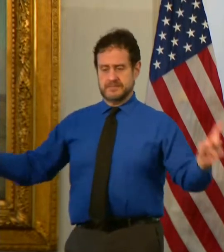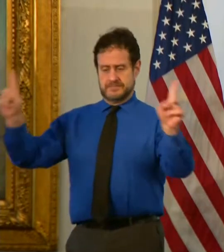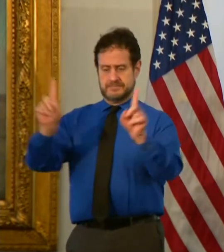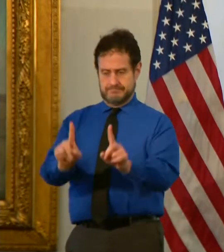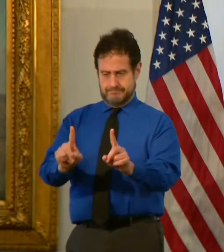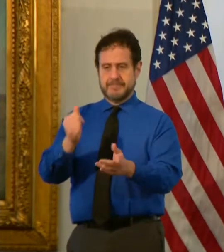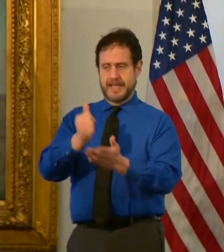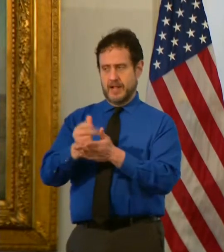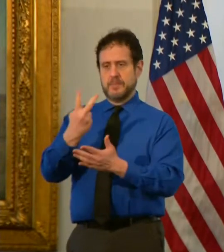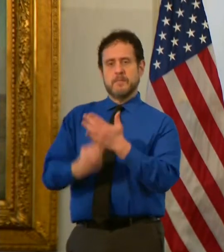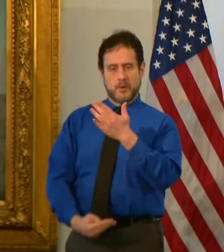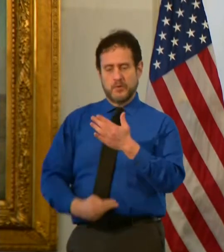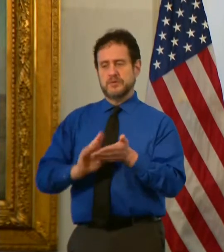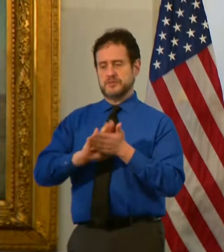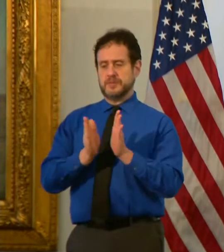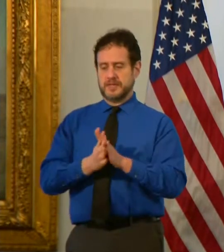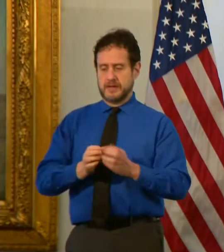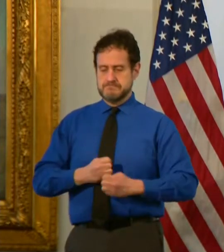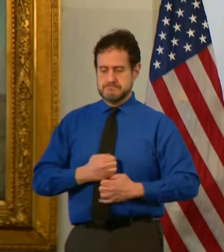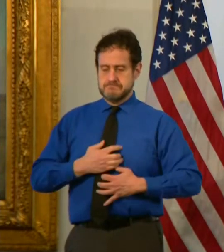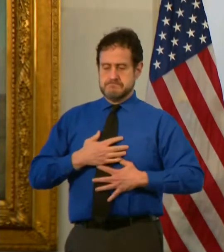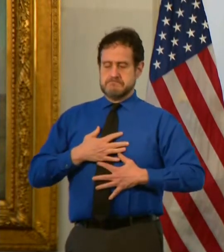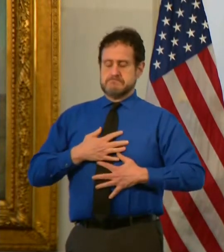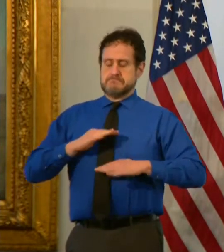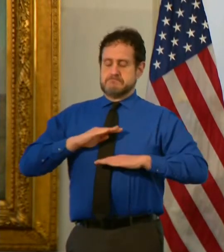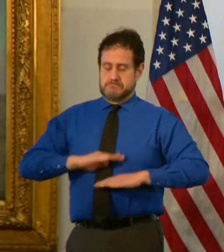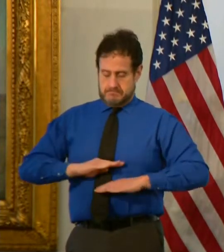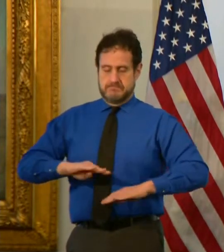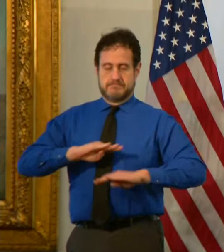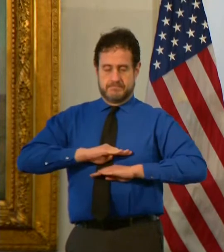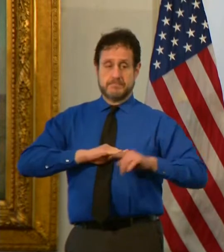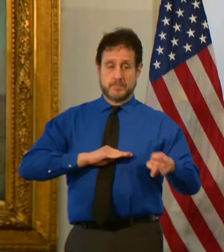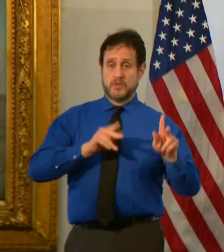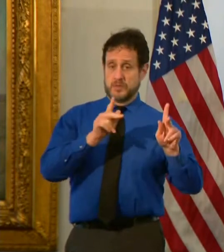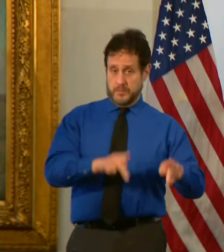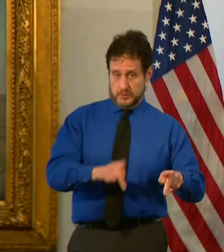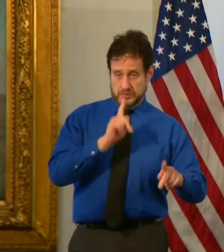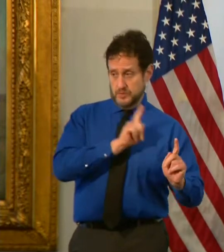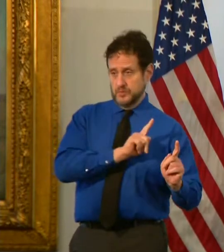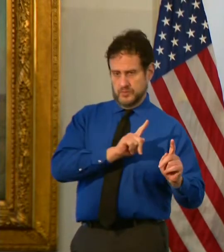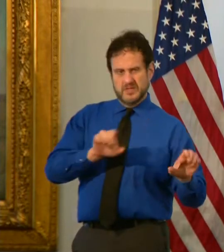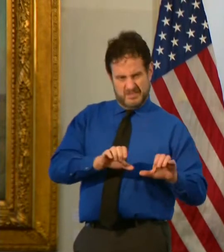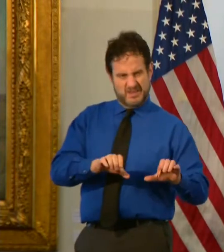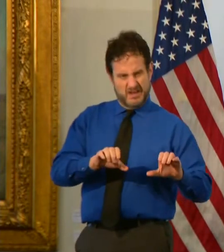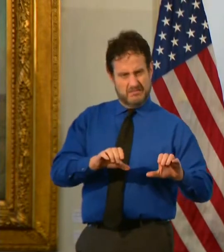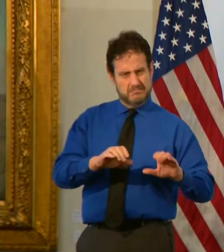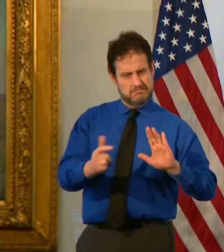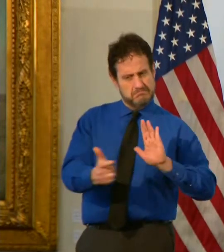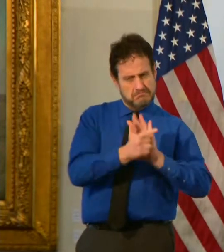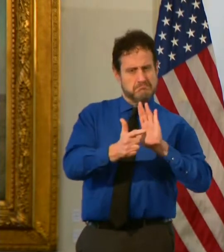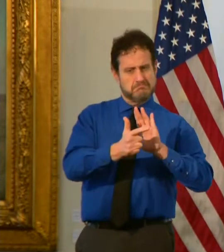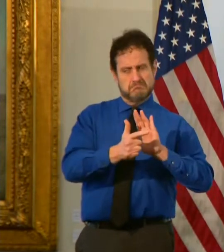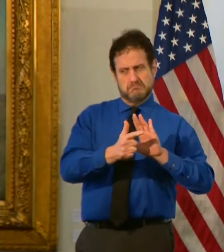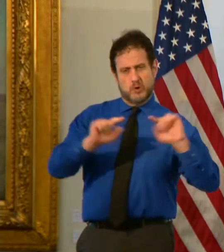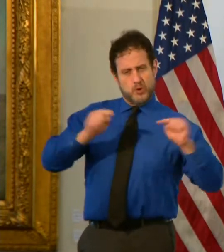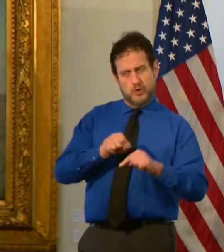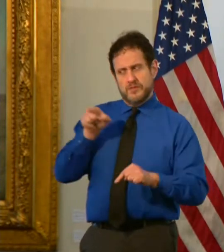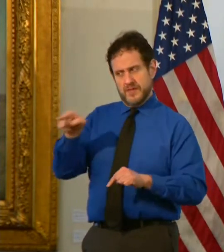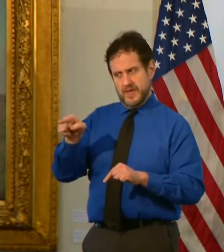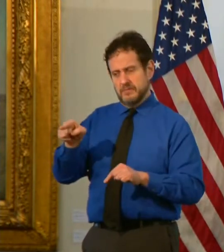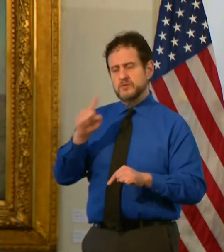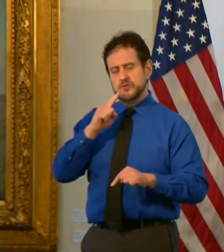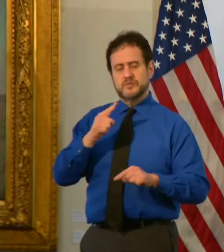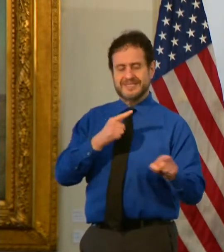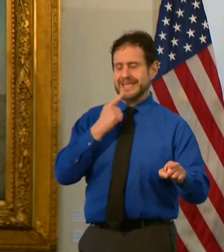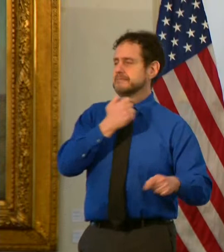whole. That we want the person who has caused the harm to be able to atone for what it is that they have done, but we know